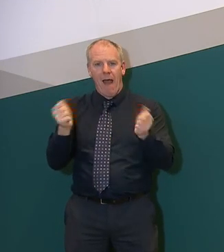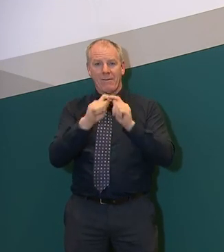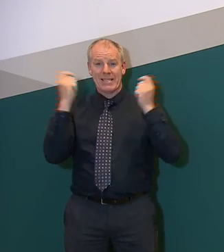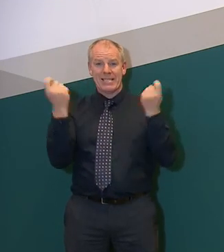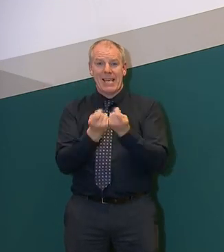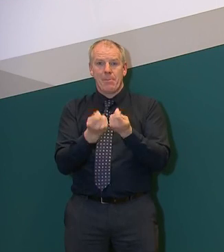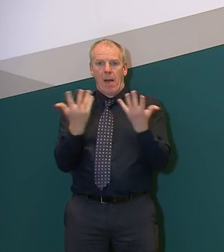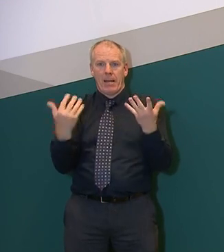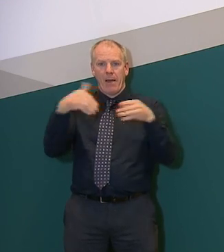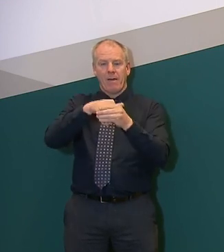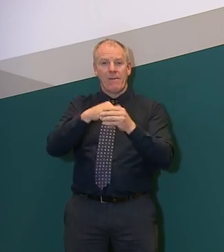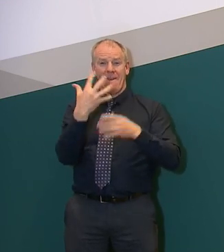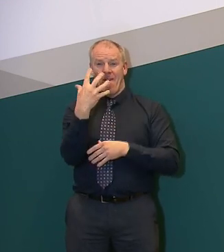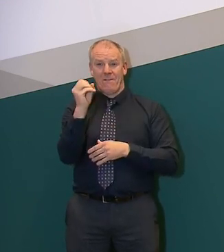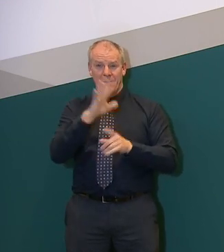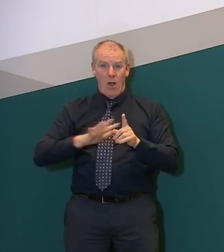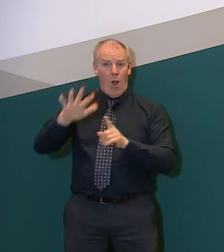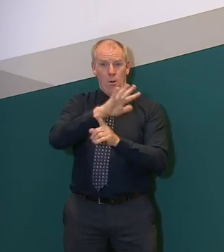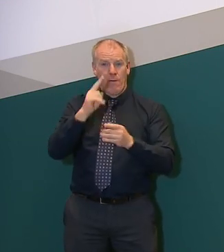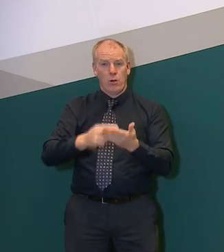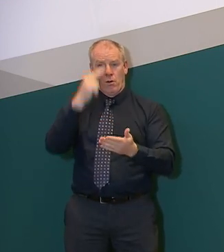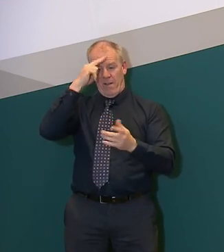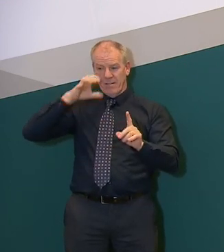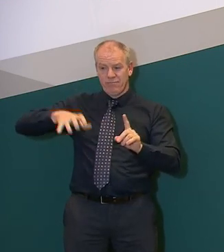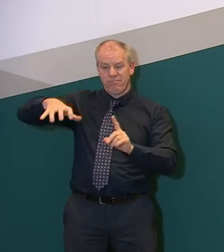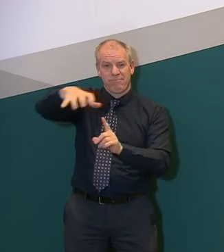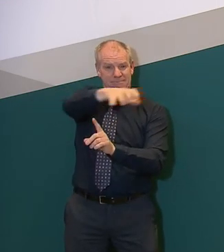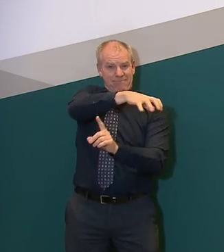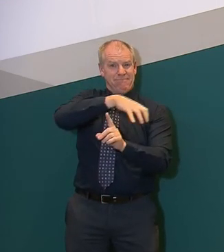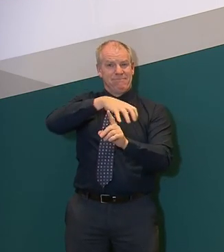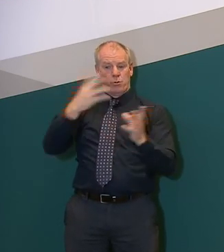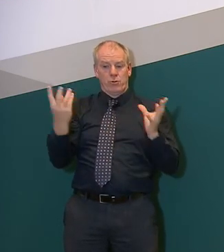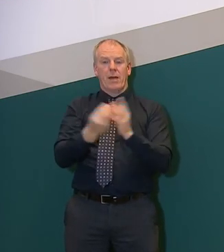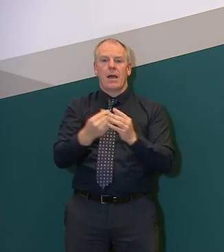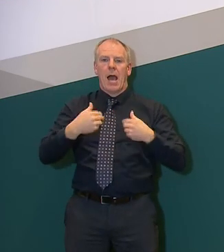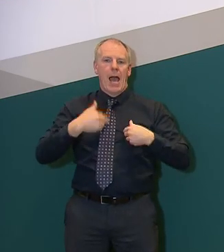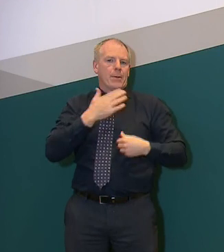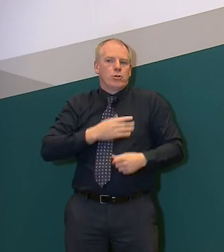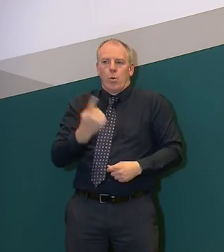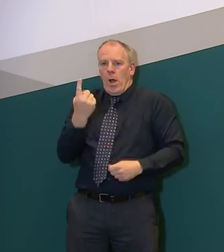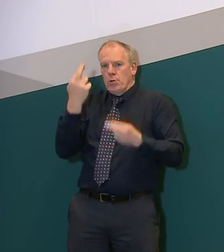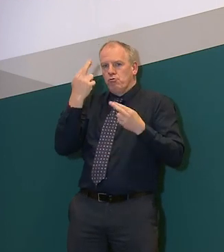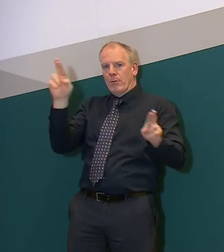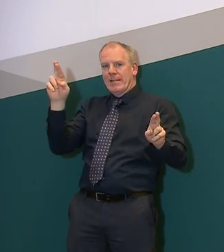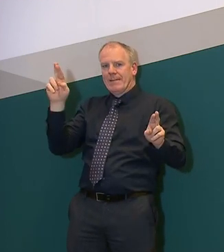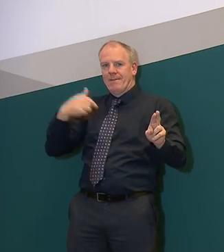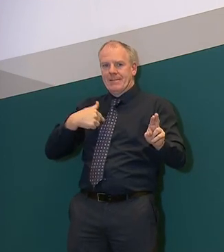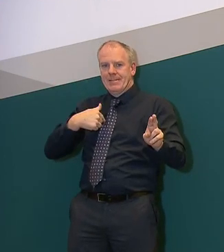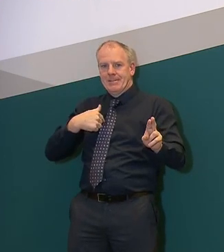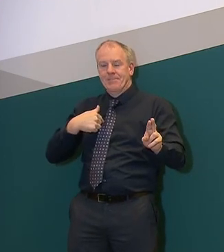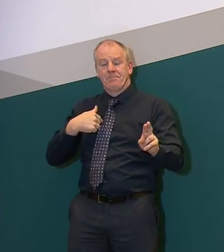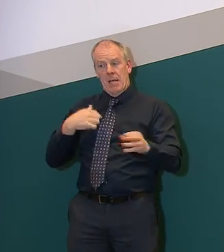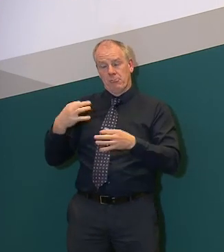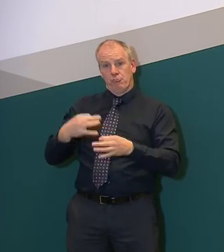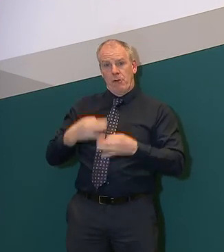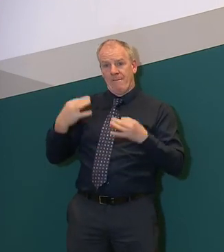50 people from across the university sector and other agencies. I'm simply representing their work, and I'm really